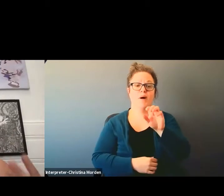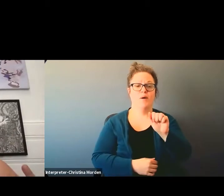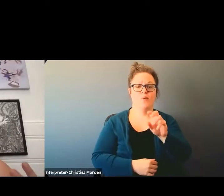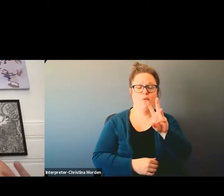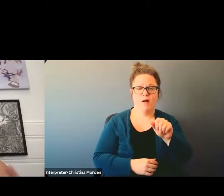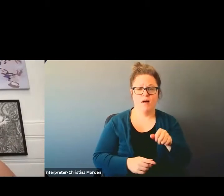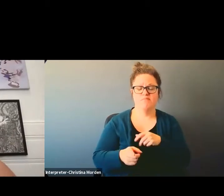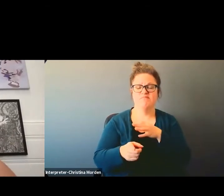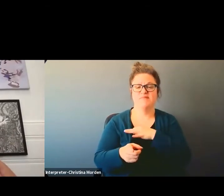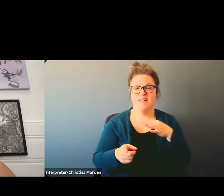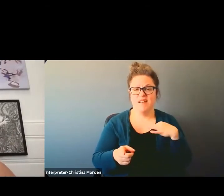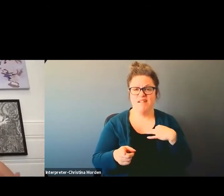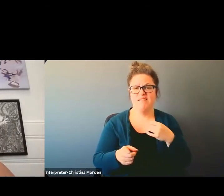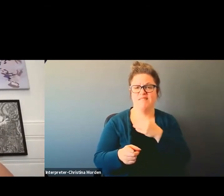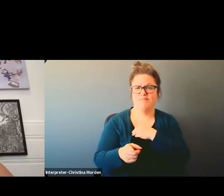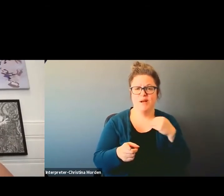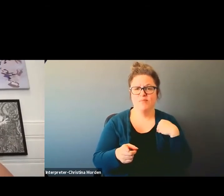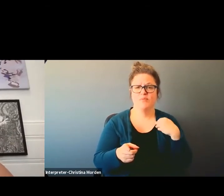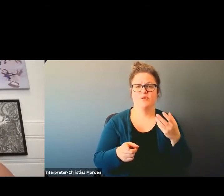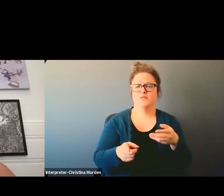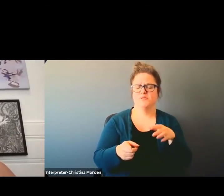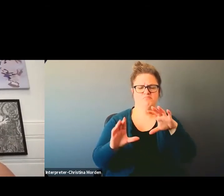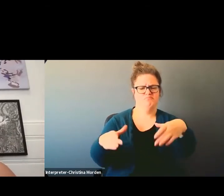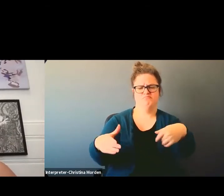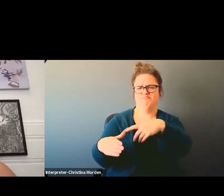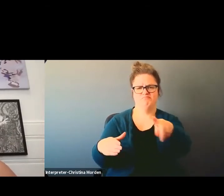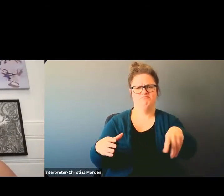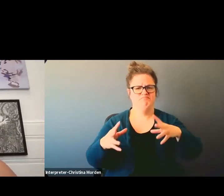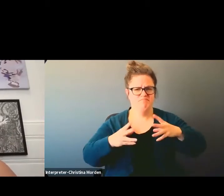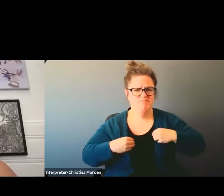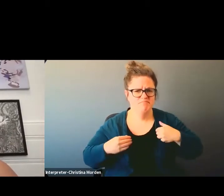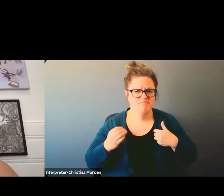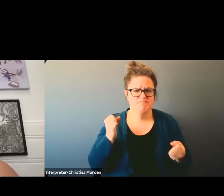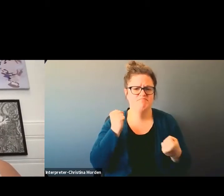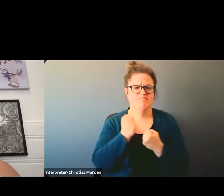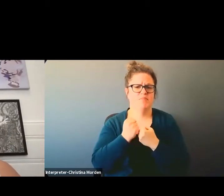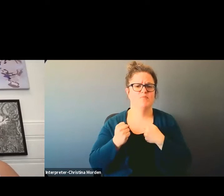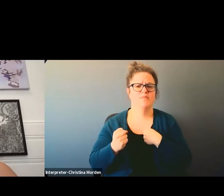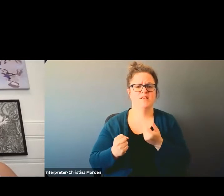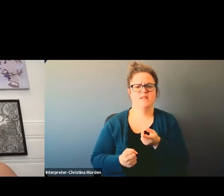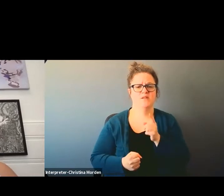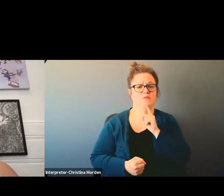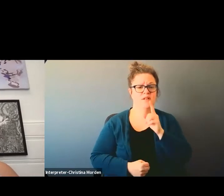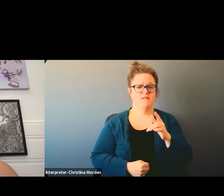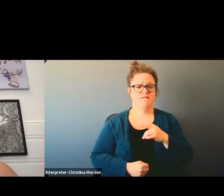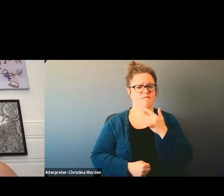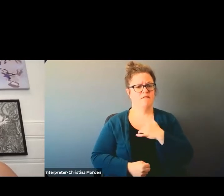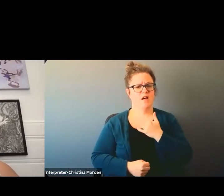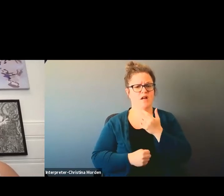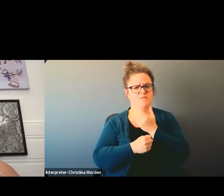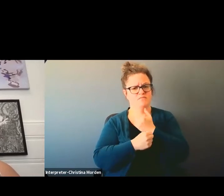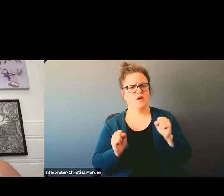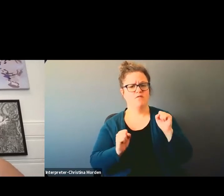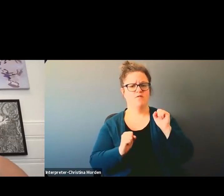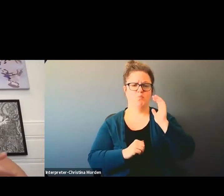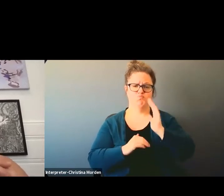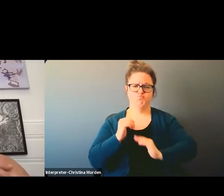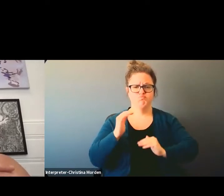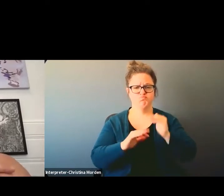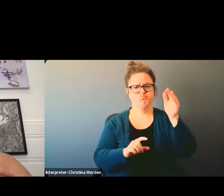the members included, was so accepting and supportive. It really felt like a safe and comfortable